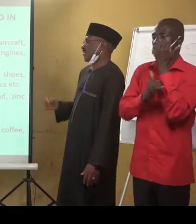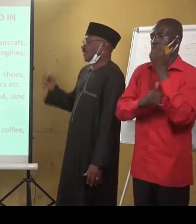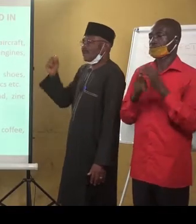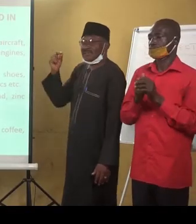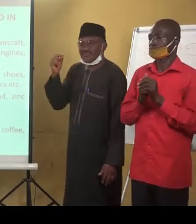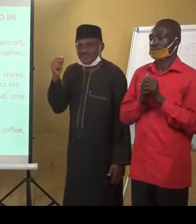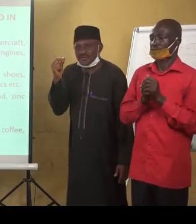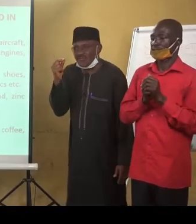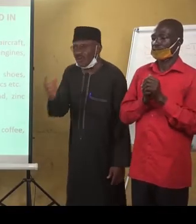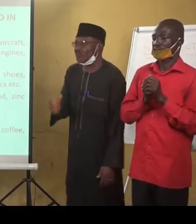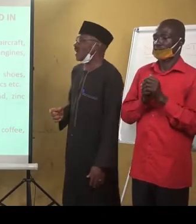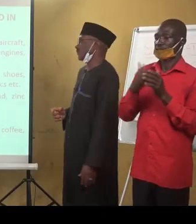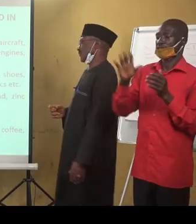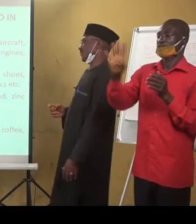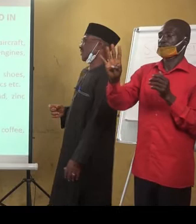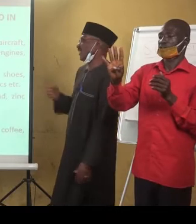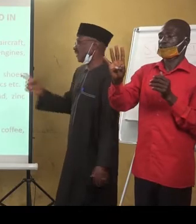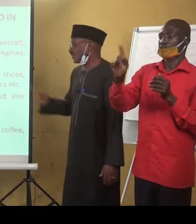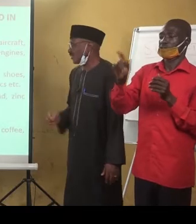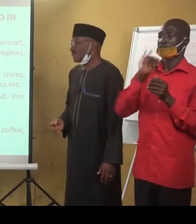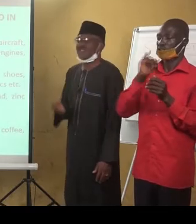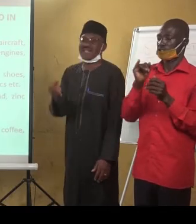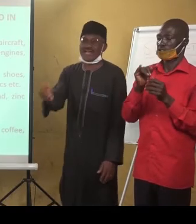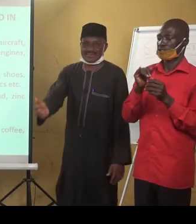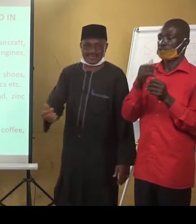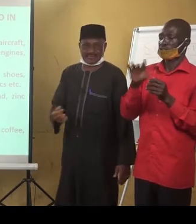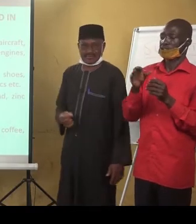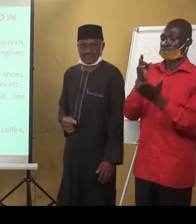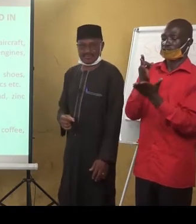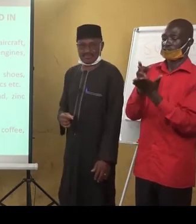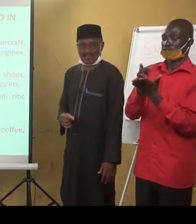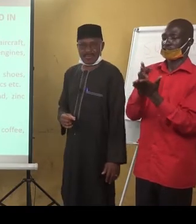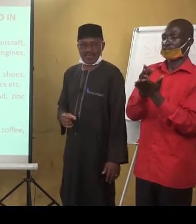Now, the fourth one is finance.